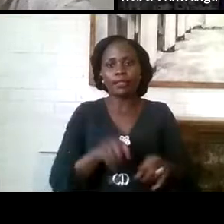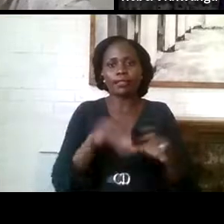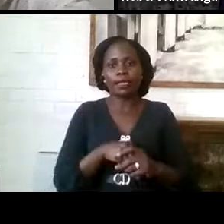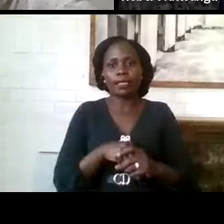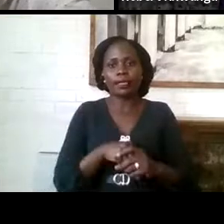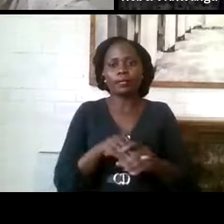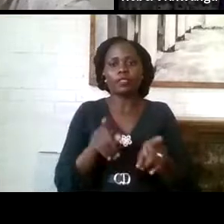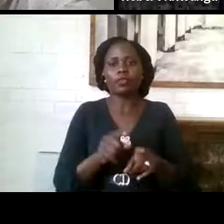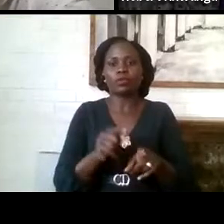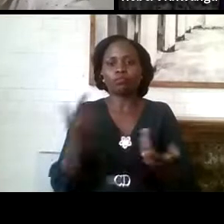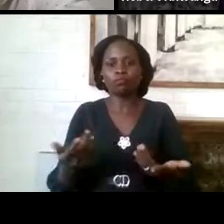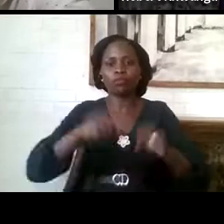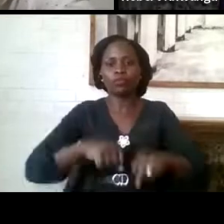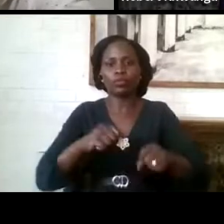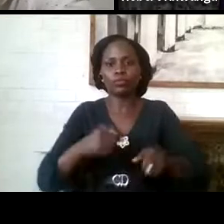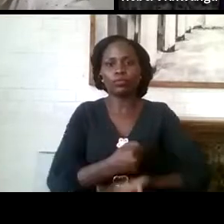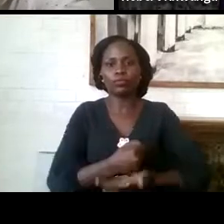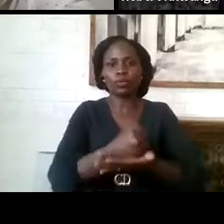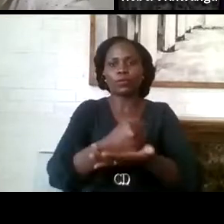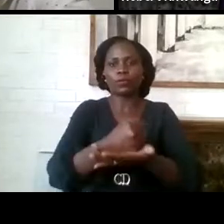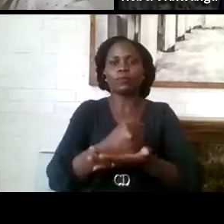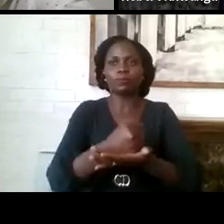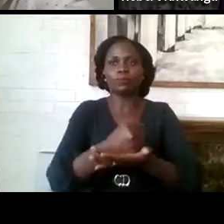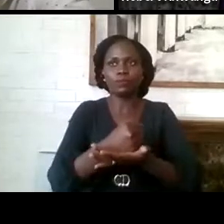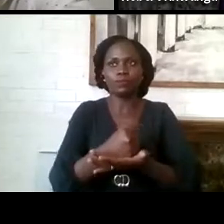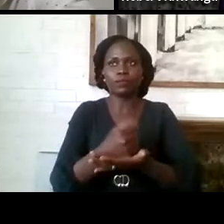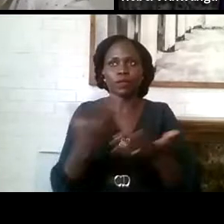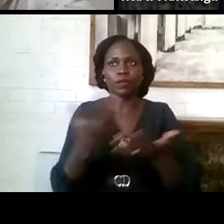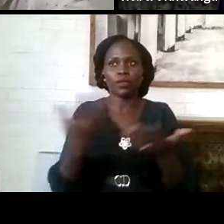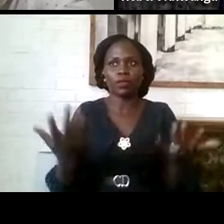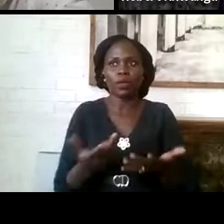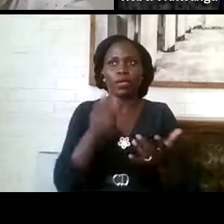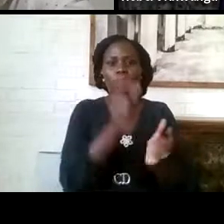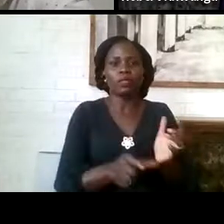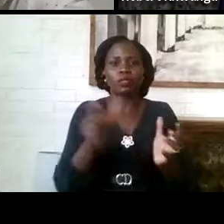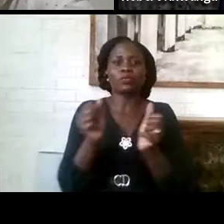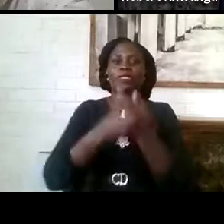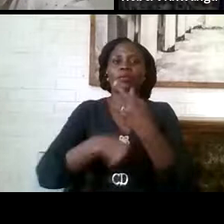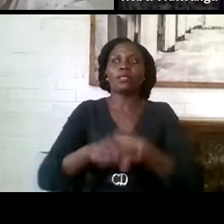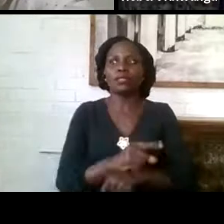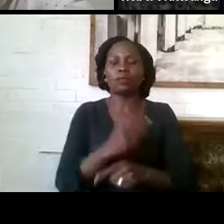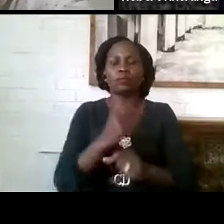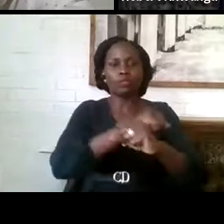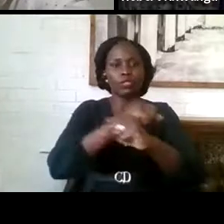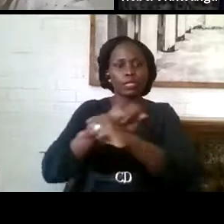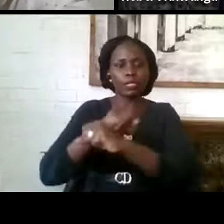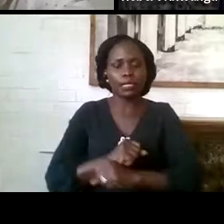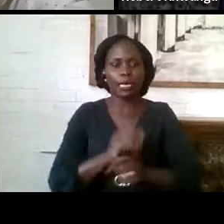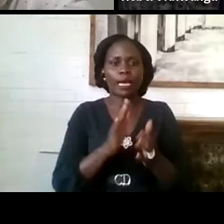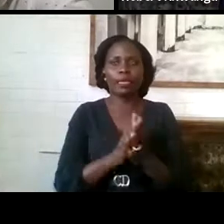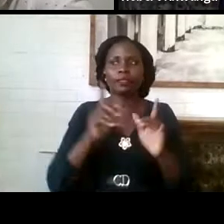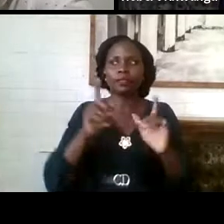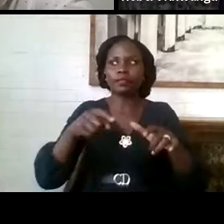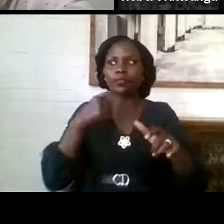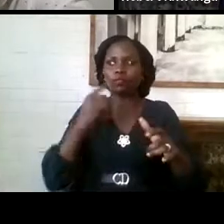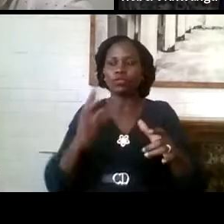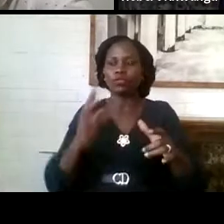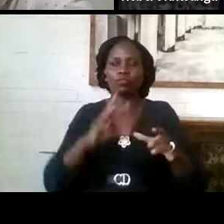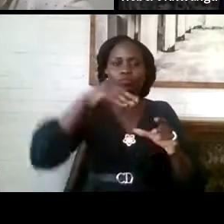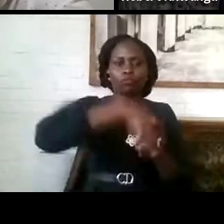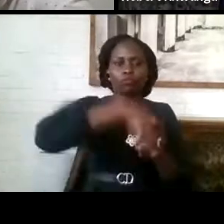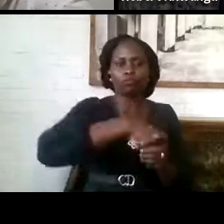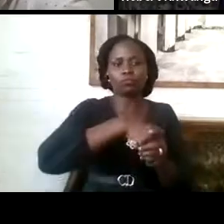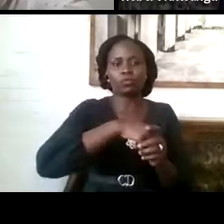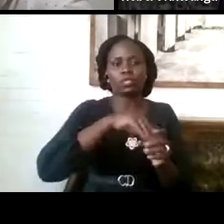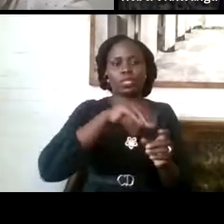ensure that the rights for persons with disability are protected and they are enshrined in their respective